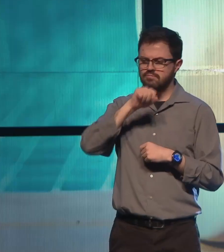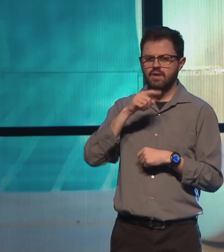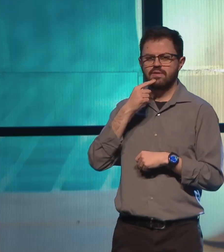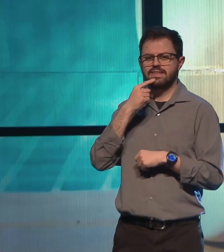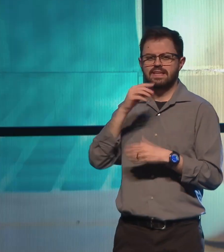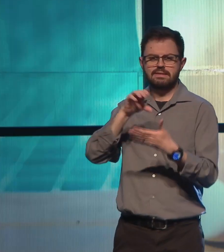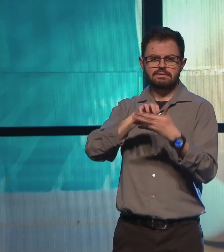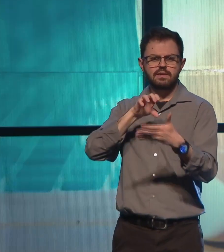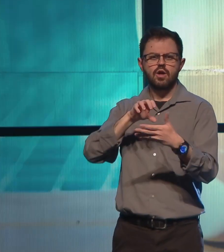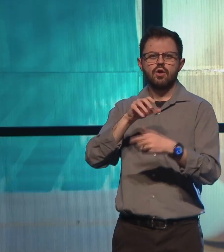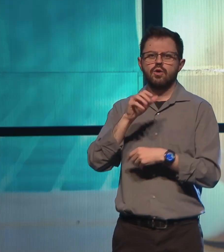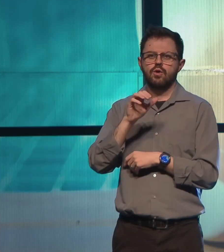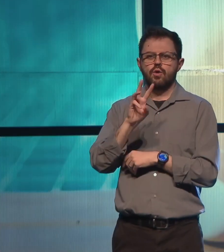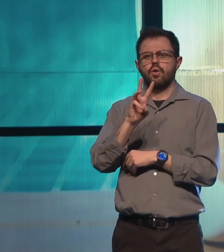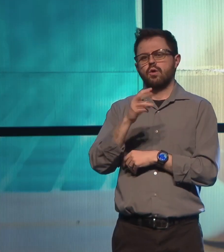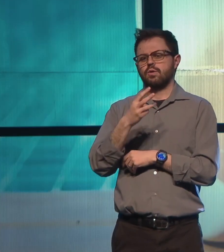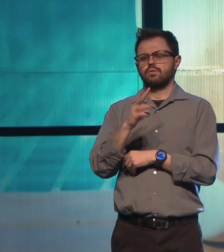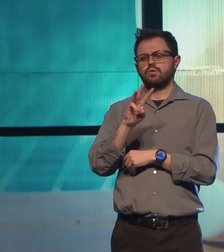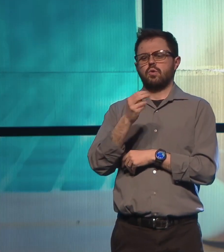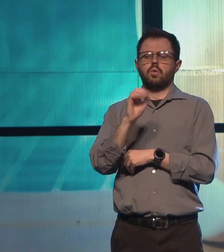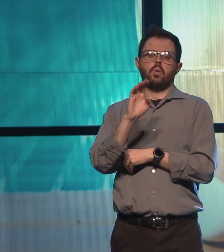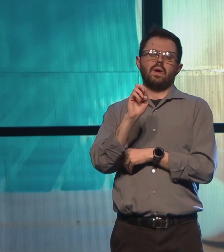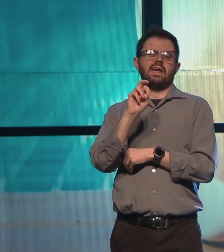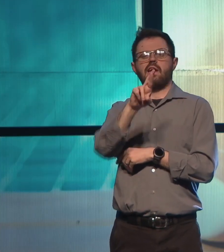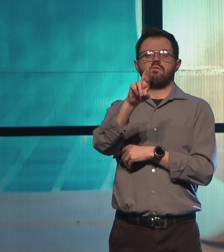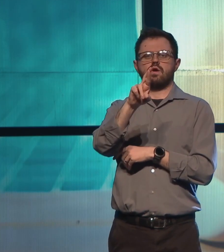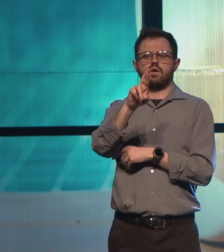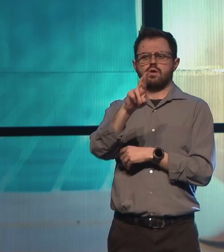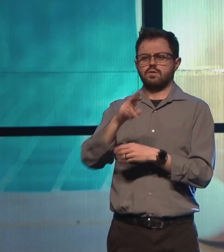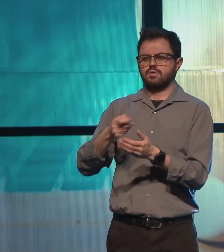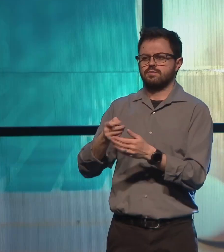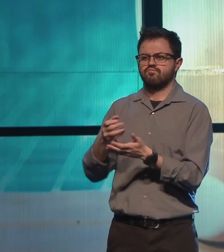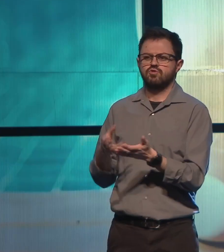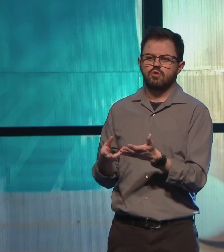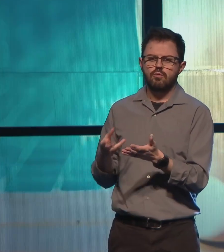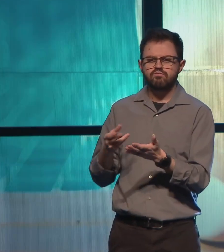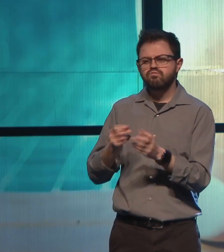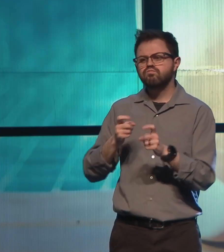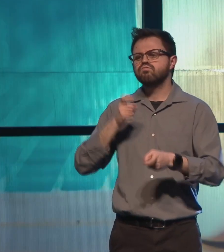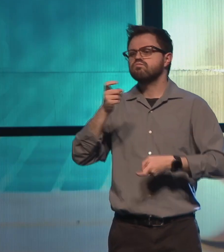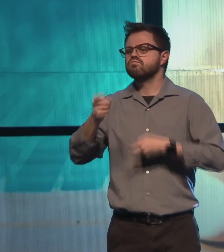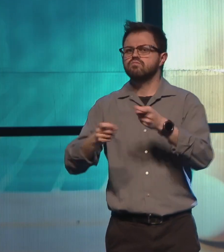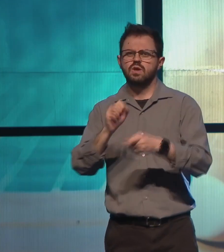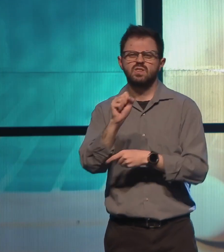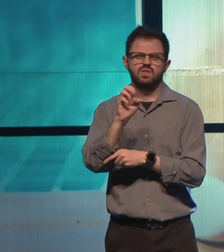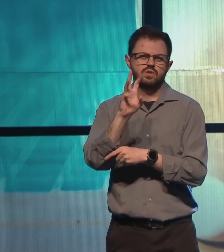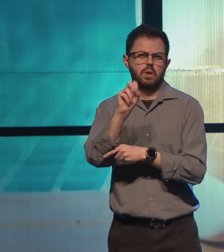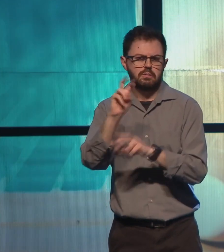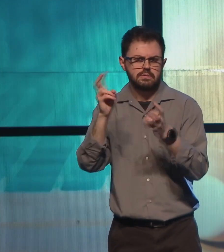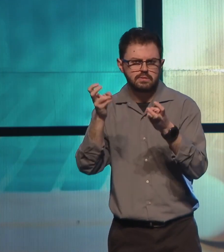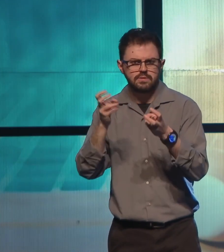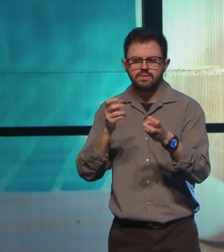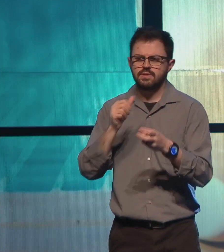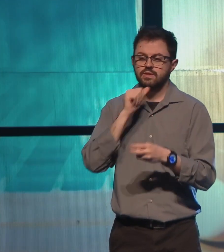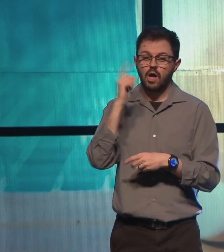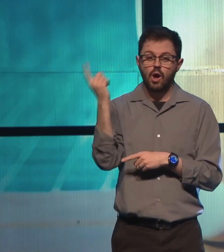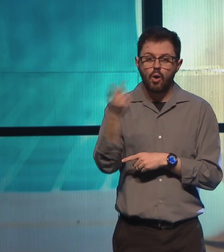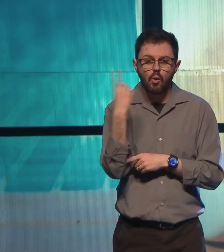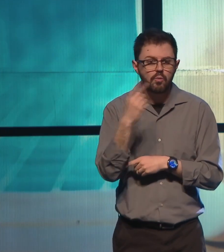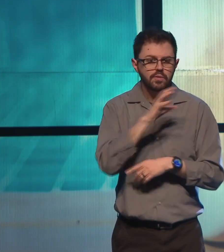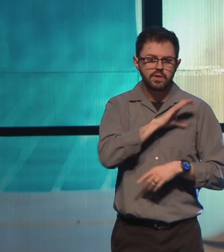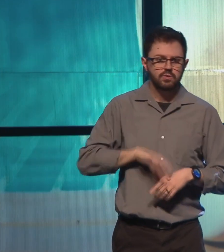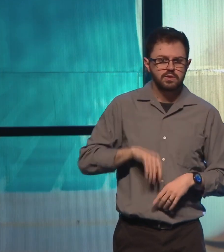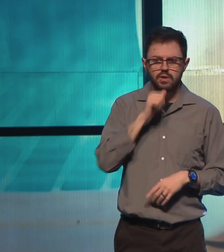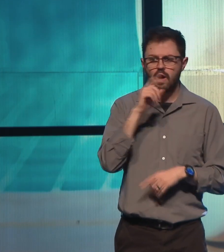just the wealthy that sow or the poor that sow. It's whoever, anybody. It's not just the Christians or the Muslims or the Hindus or the atheists.